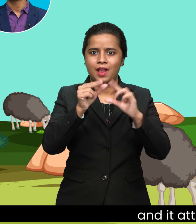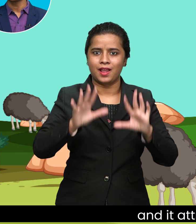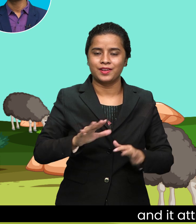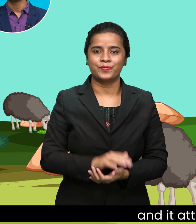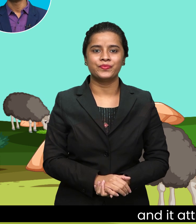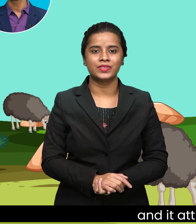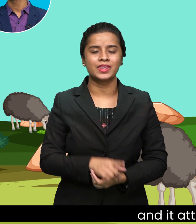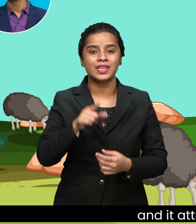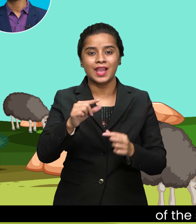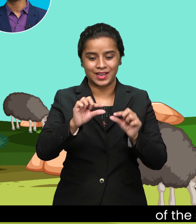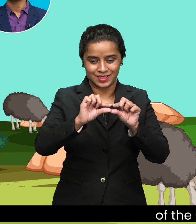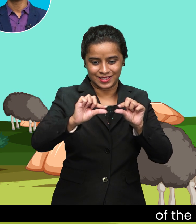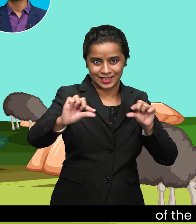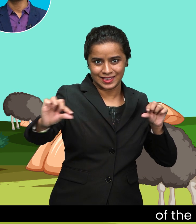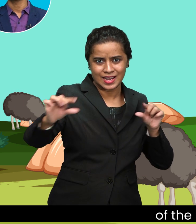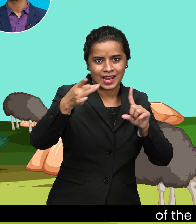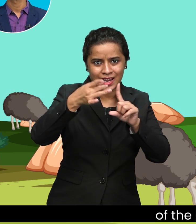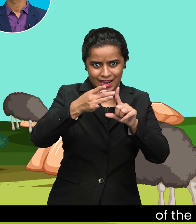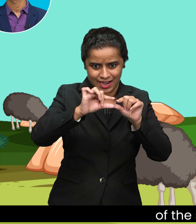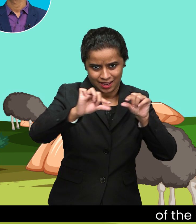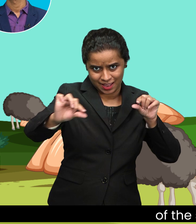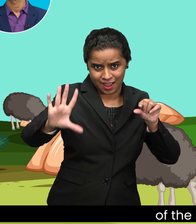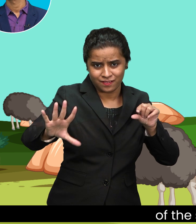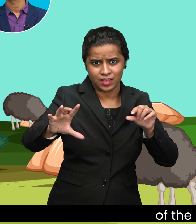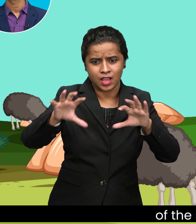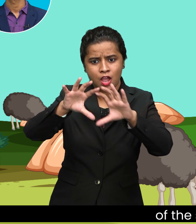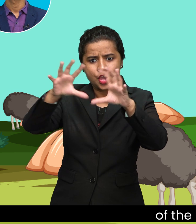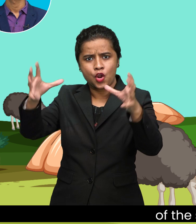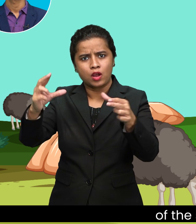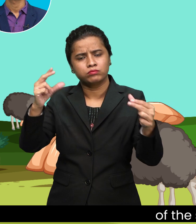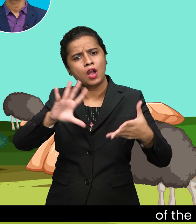and it attracted the iron tip of the shepherd's stick.